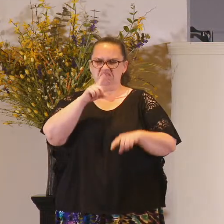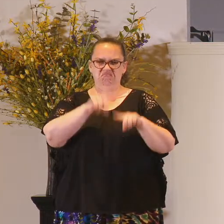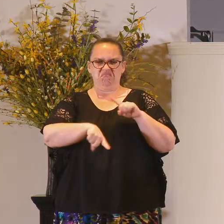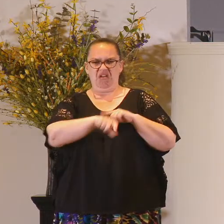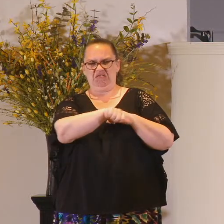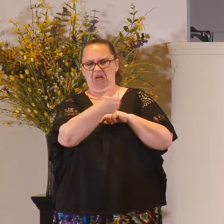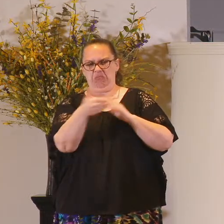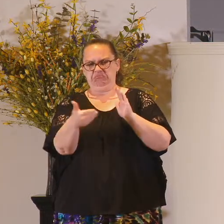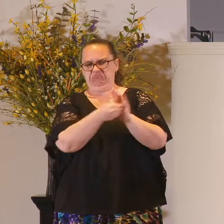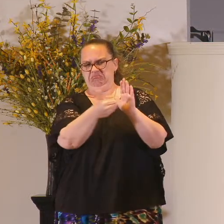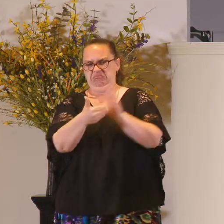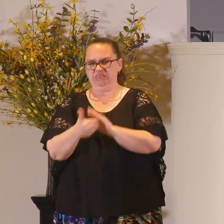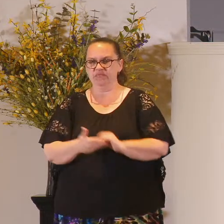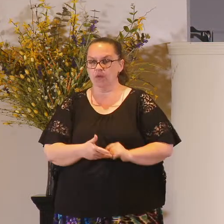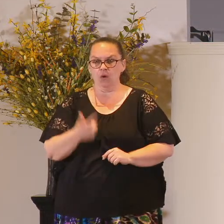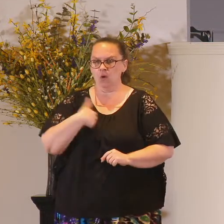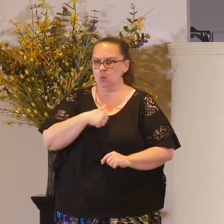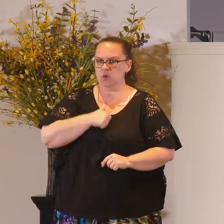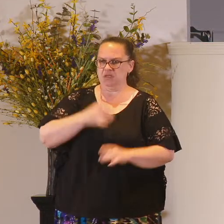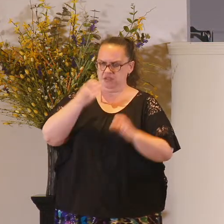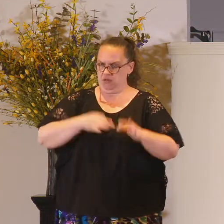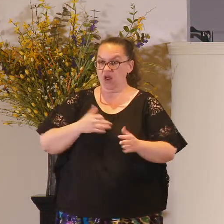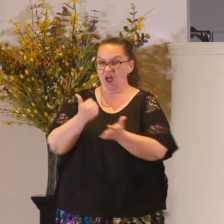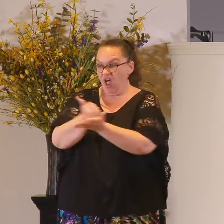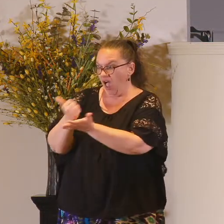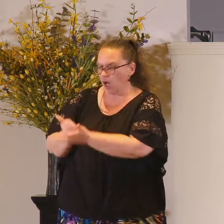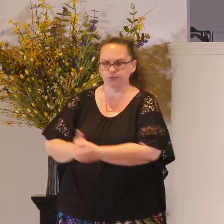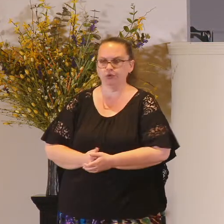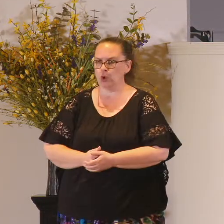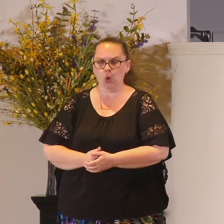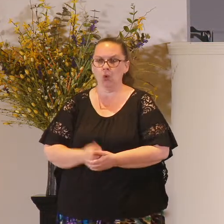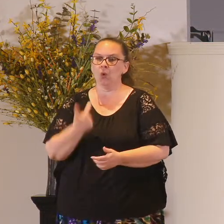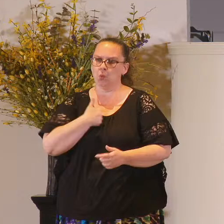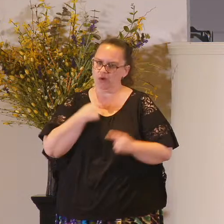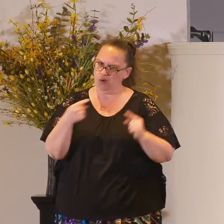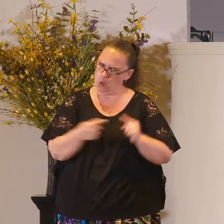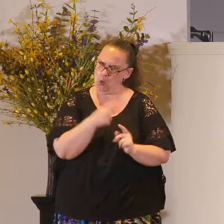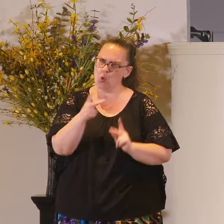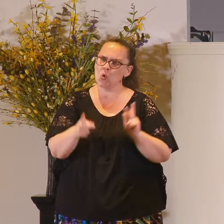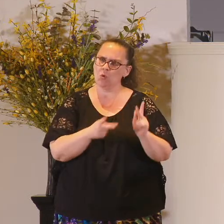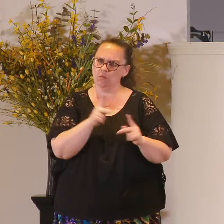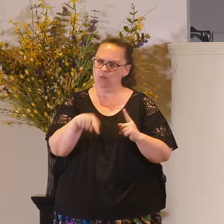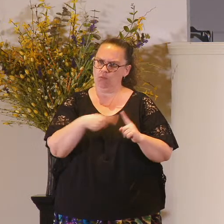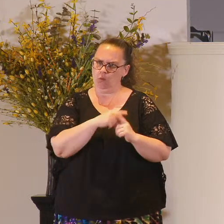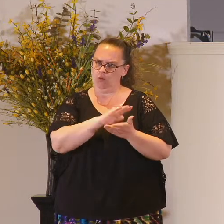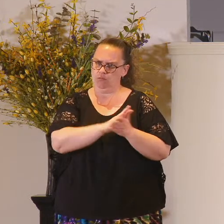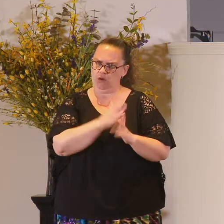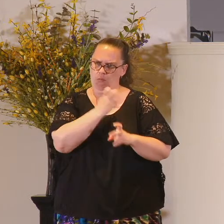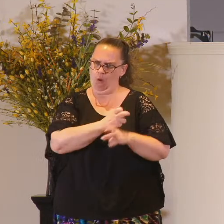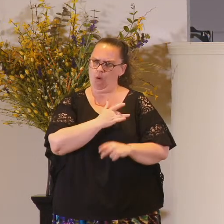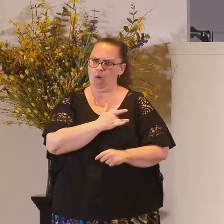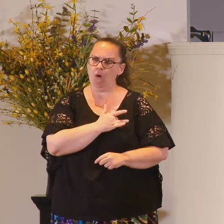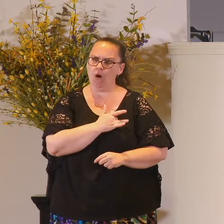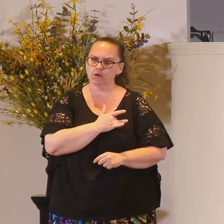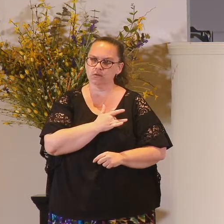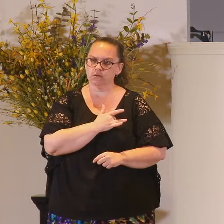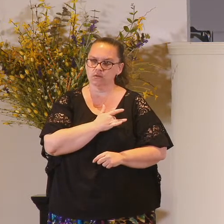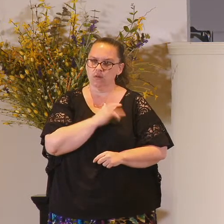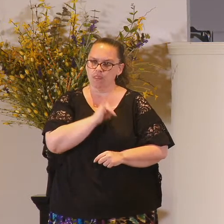These are the things that cause us not to help people, but to actually hurt people. The things that are